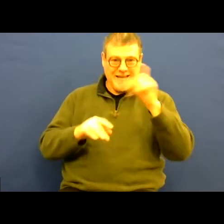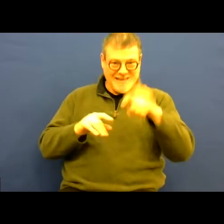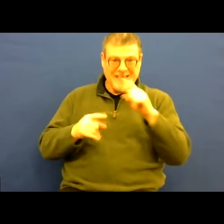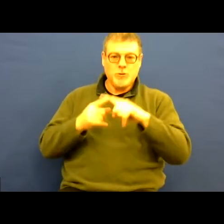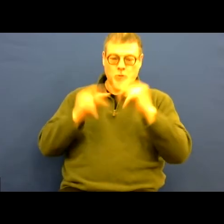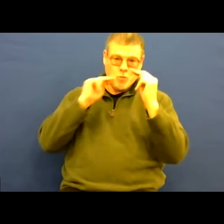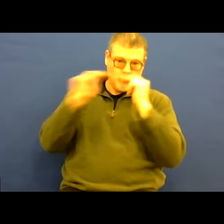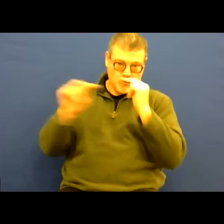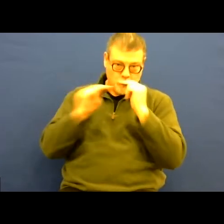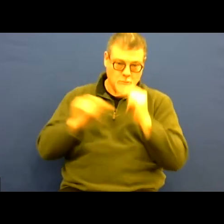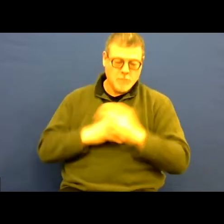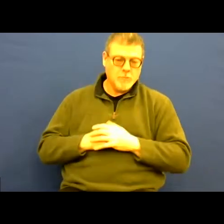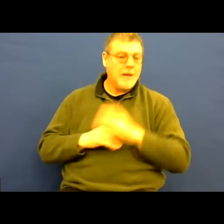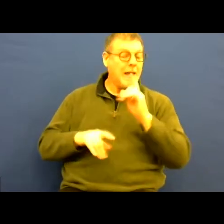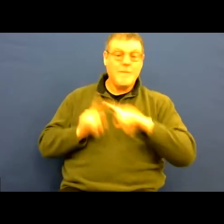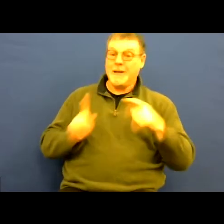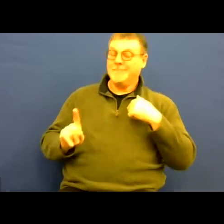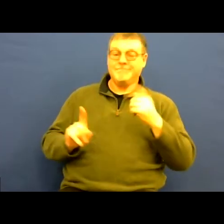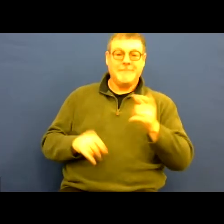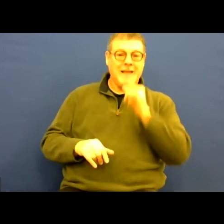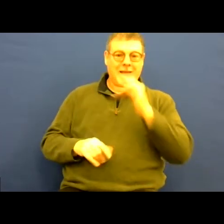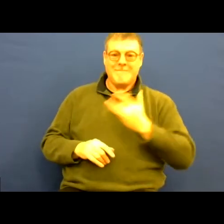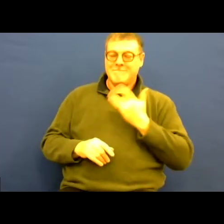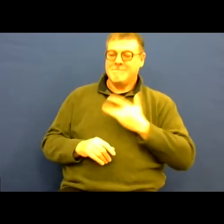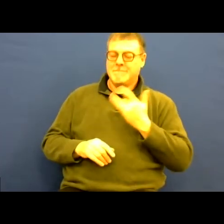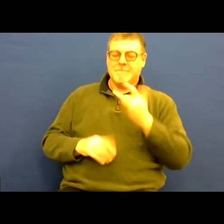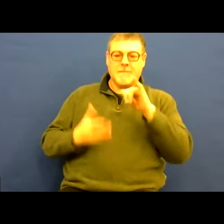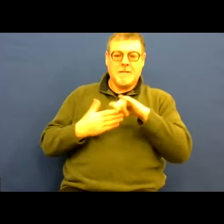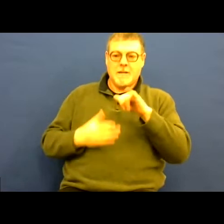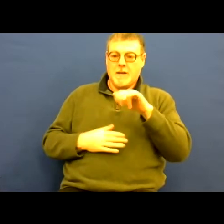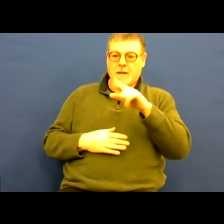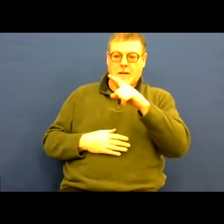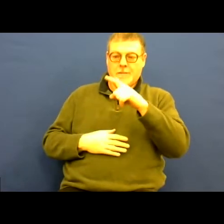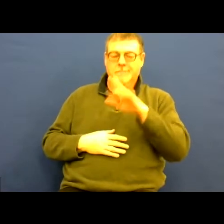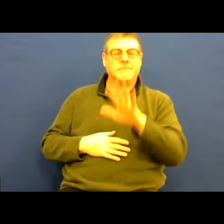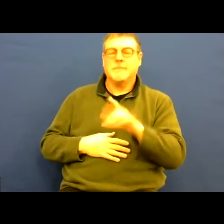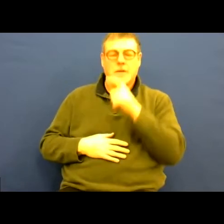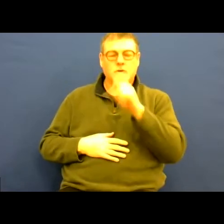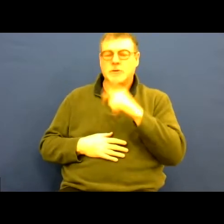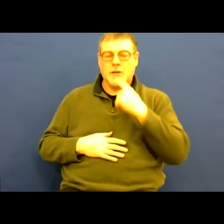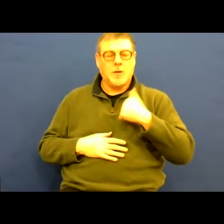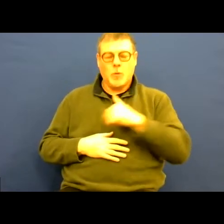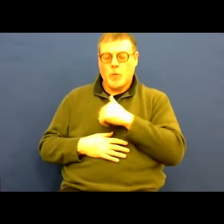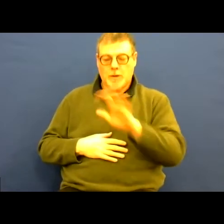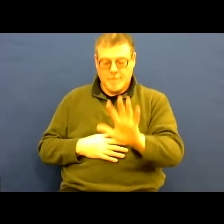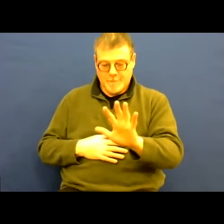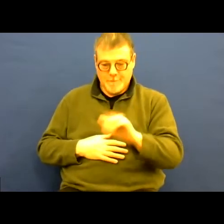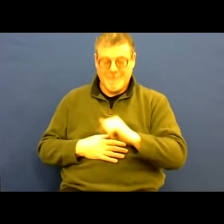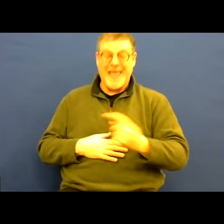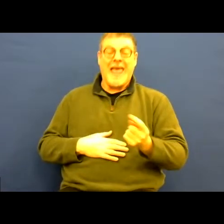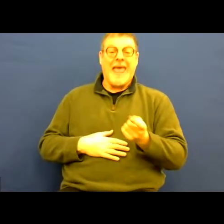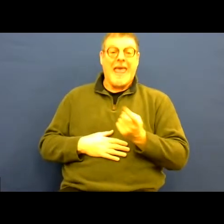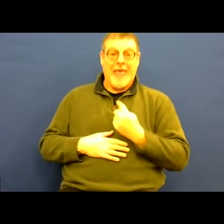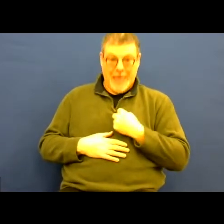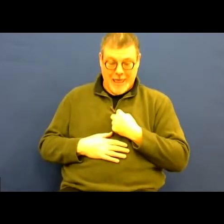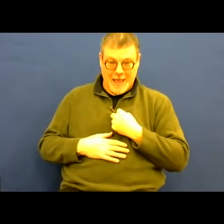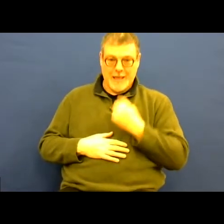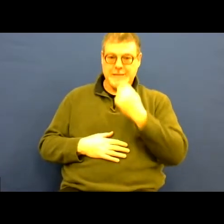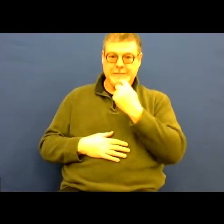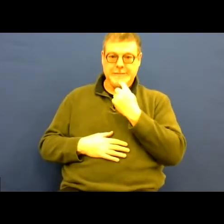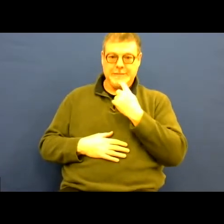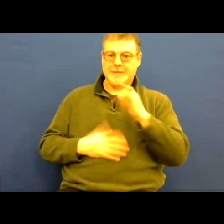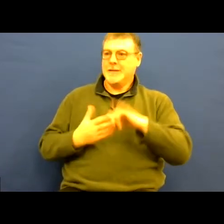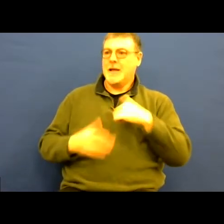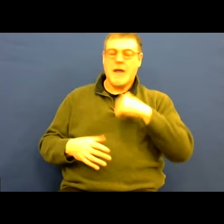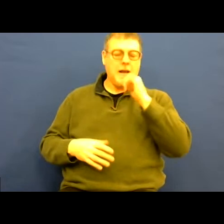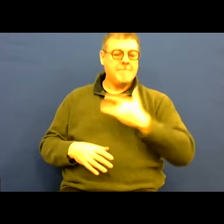mitigation. We did not feel that they had, I should say I said that I did not feel